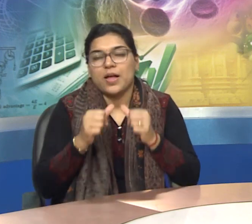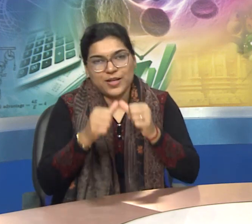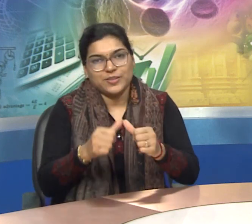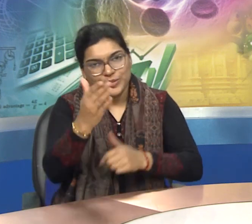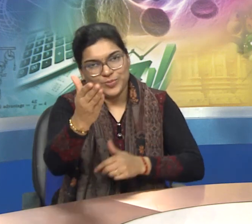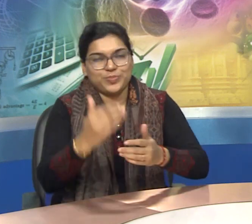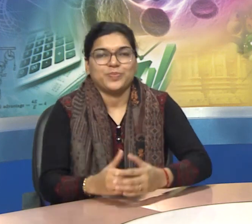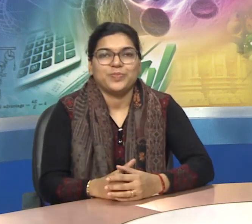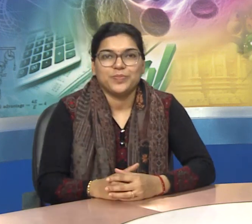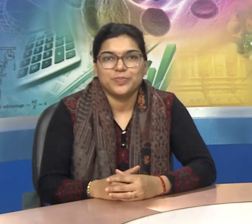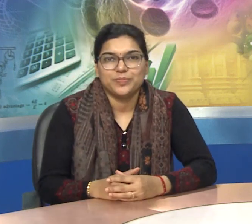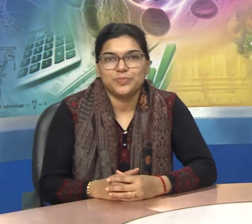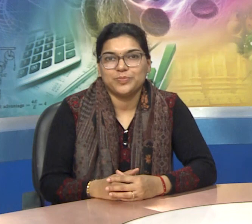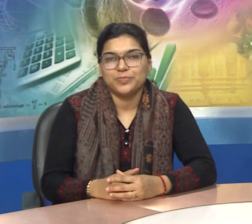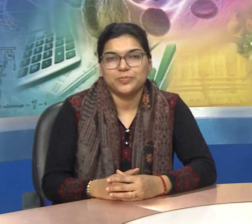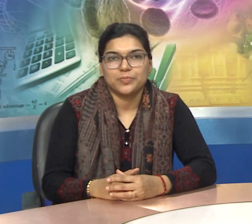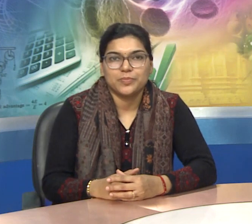important for school children?